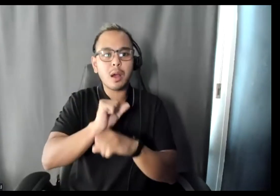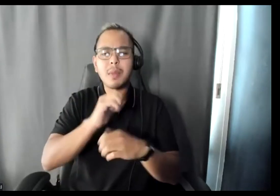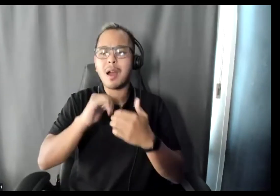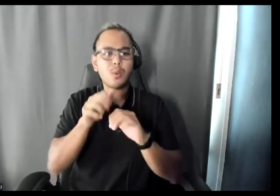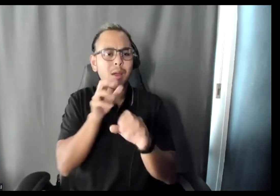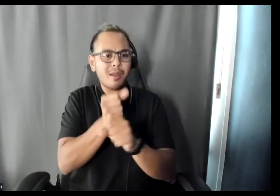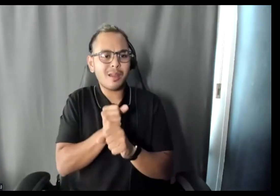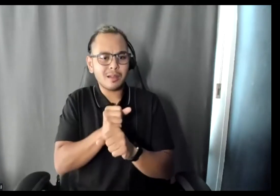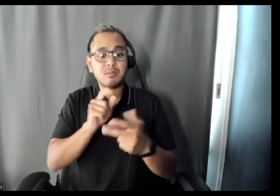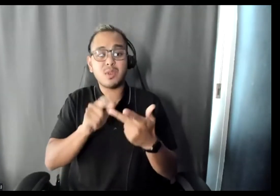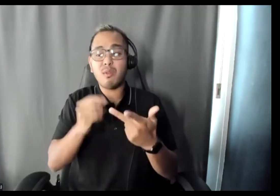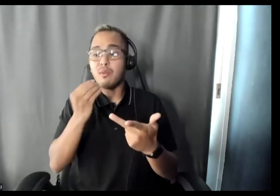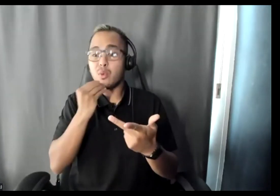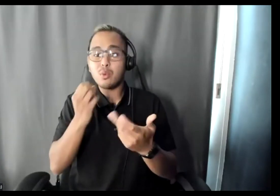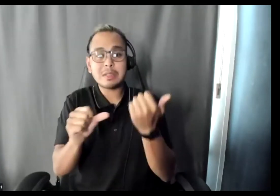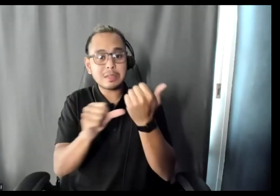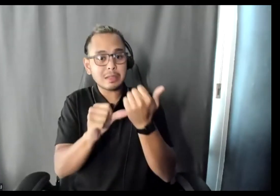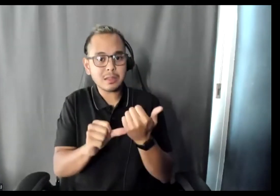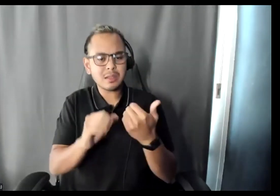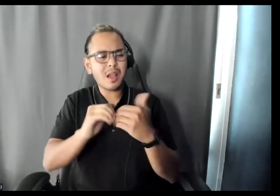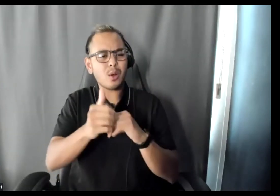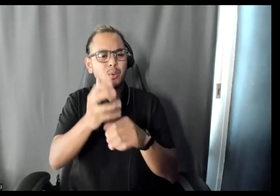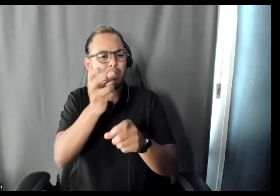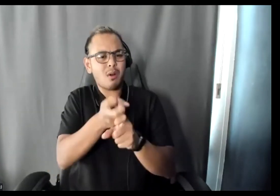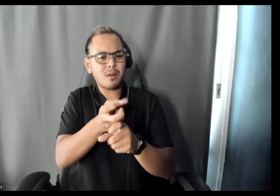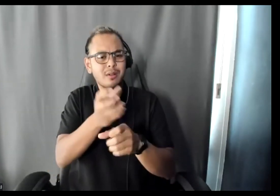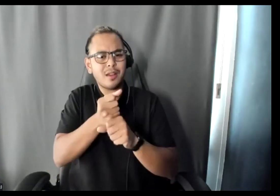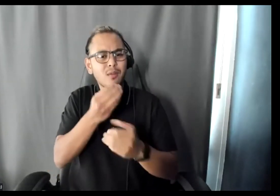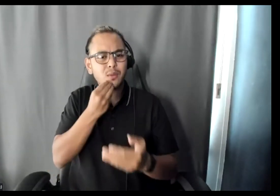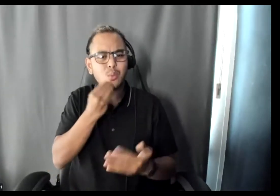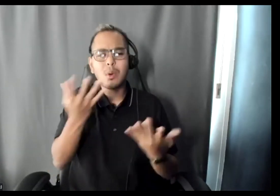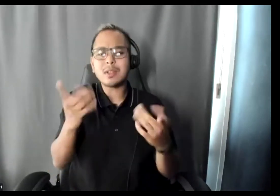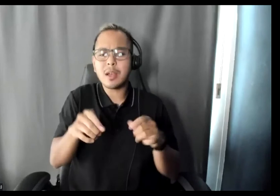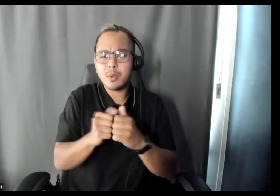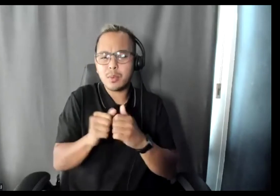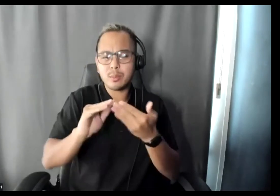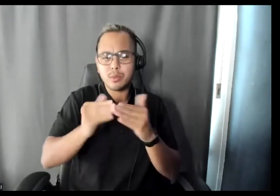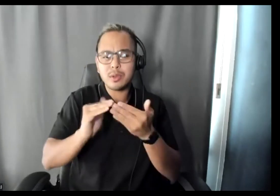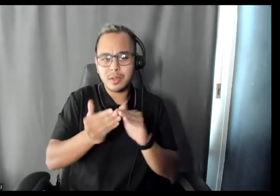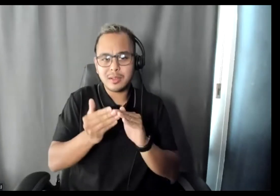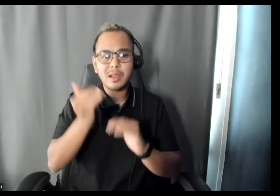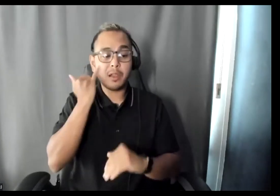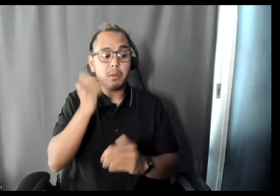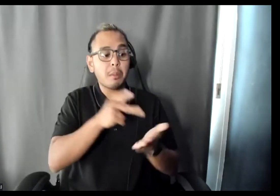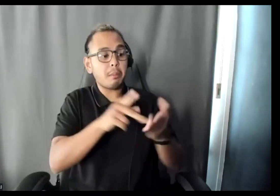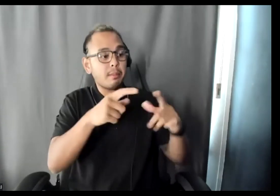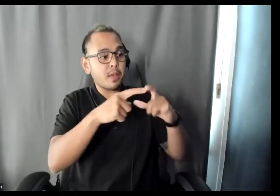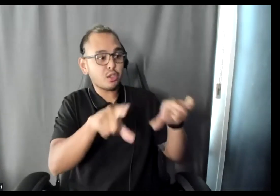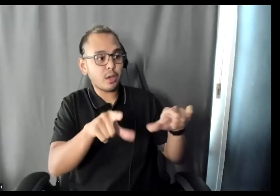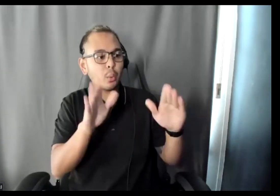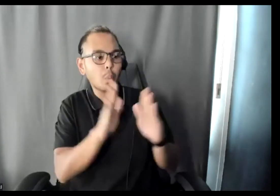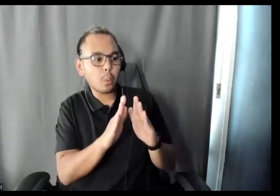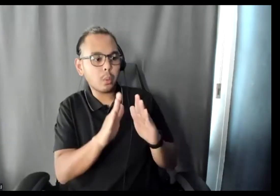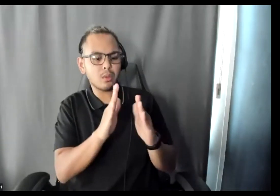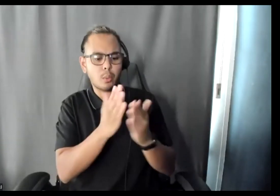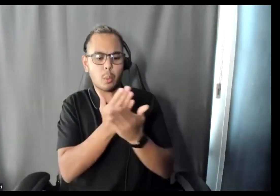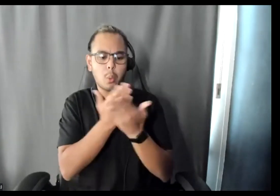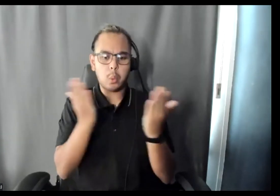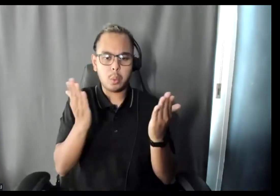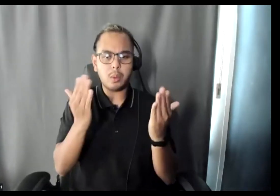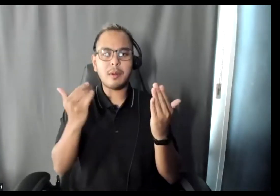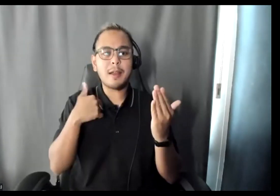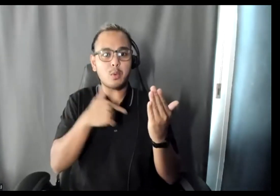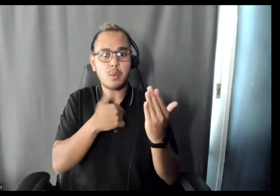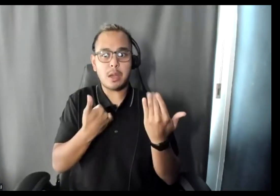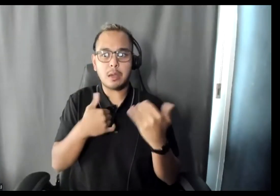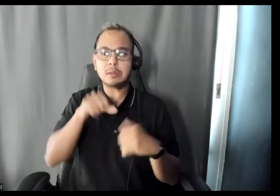about food assistance? Why is it so hard to get food? What's happening in our communities when our paychecks are smaller or gone, and they're facing a